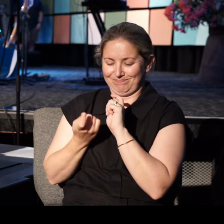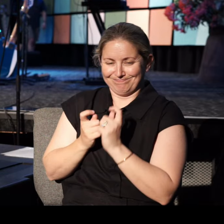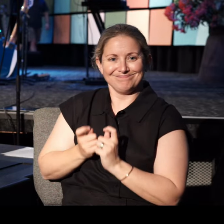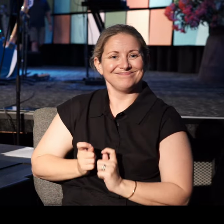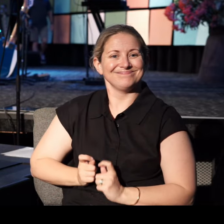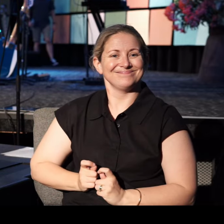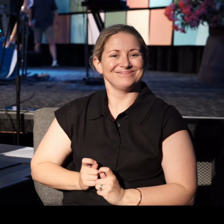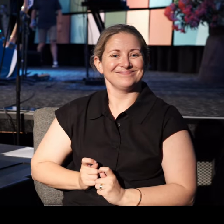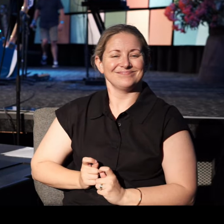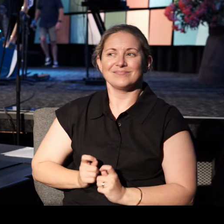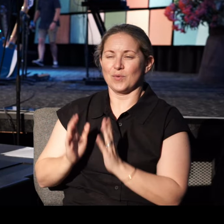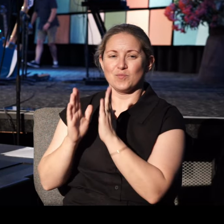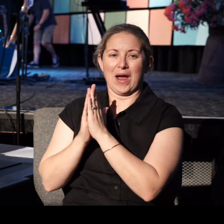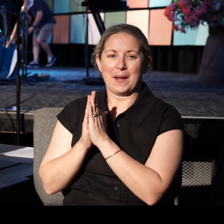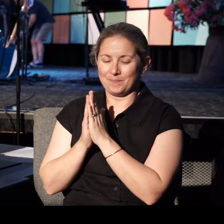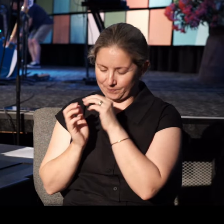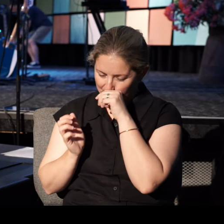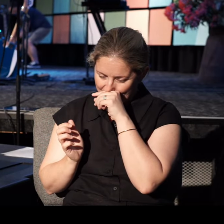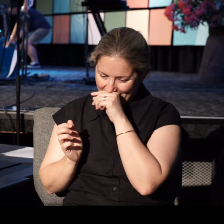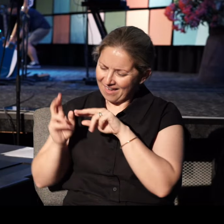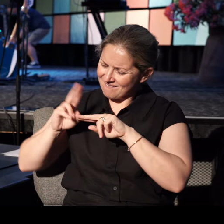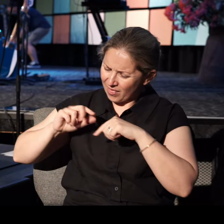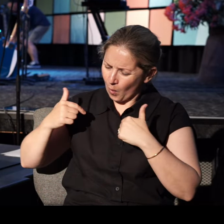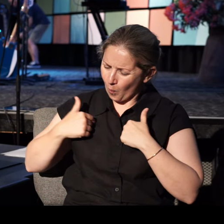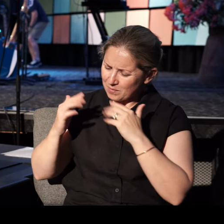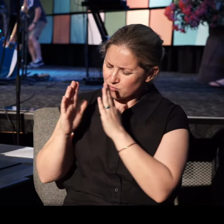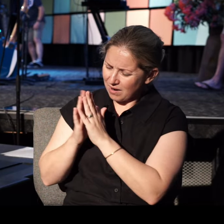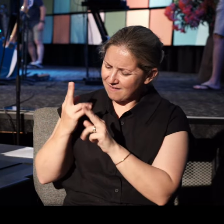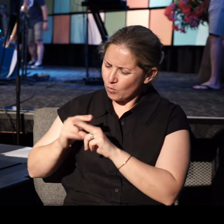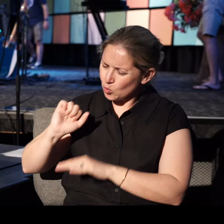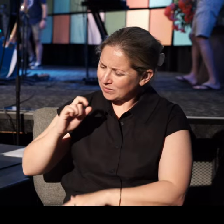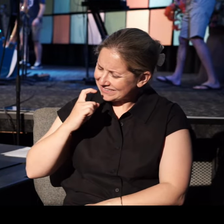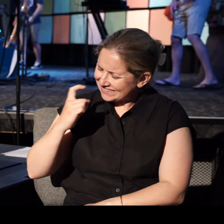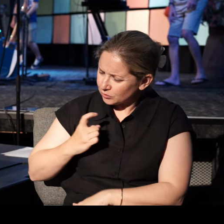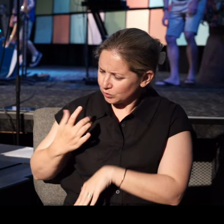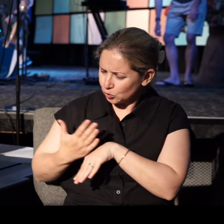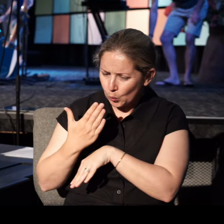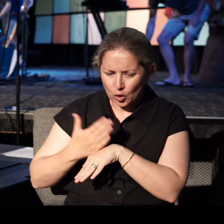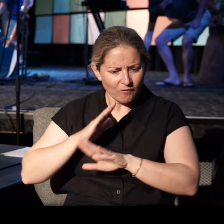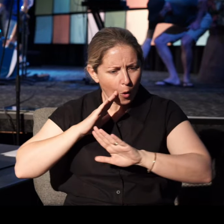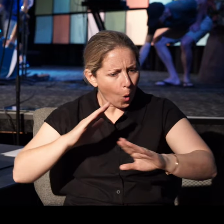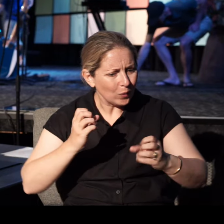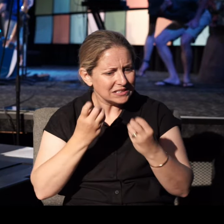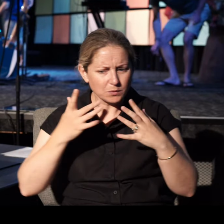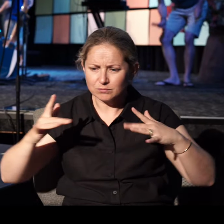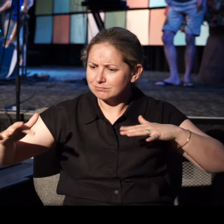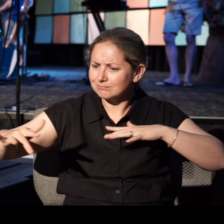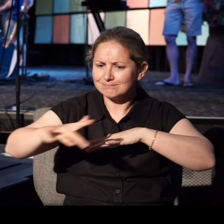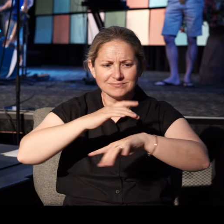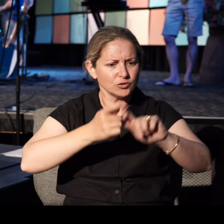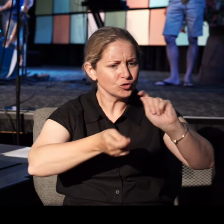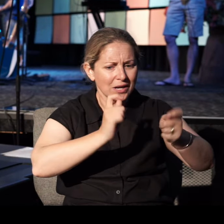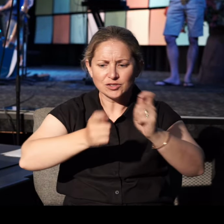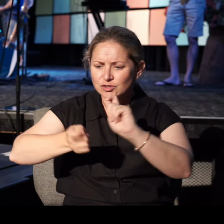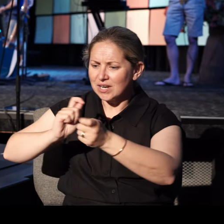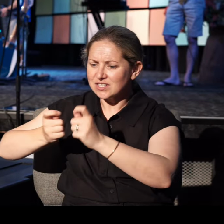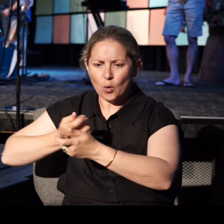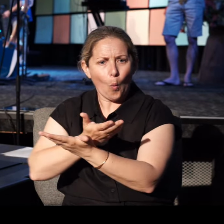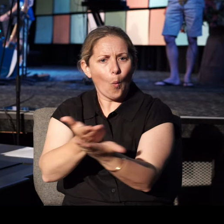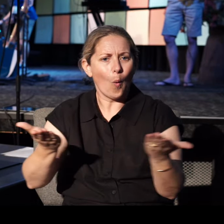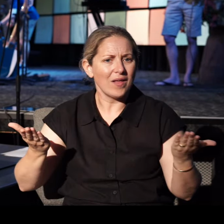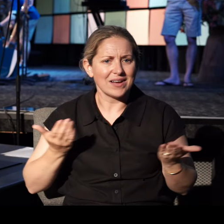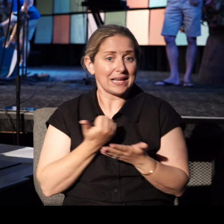Father, we do pray for a serious work of Your Holy Spirit amongst us today, every week.